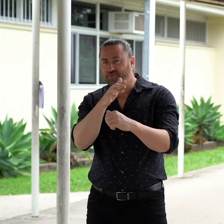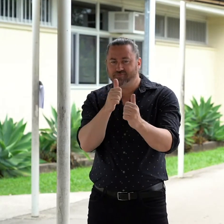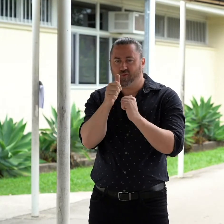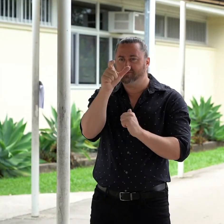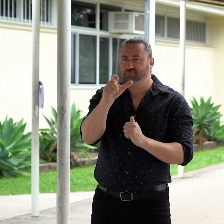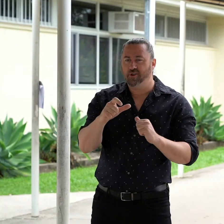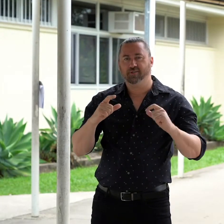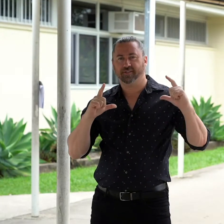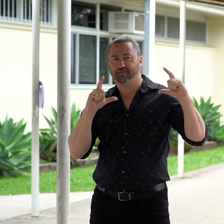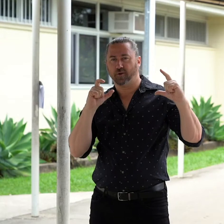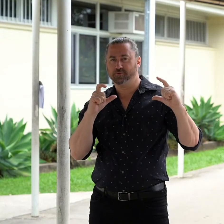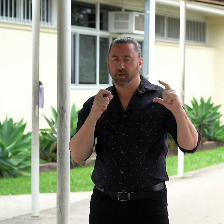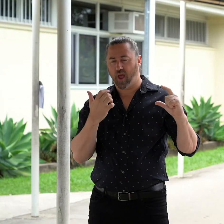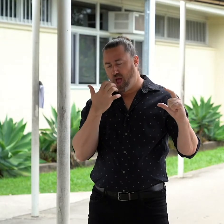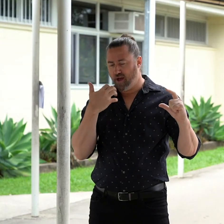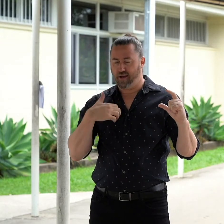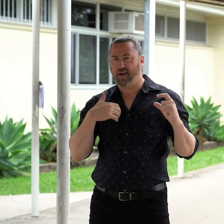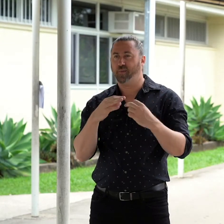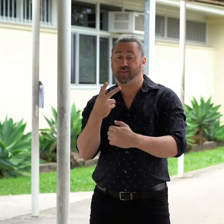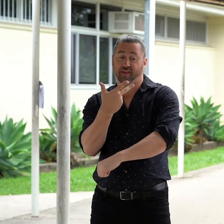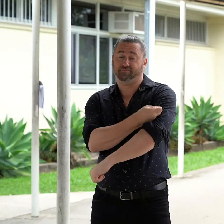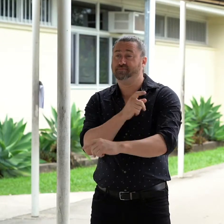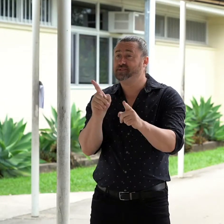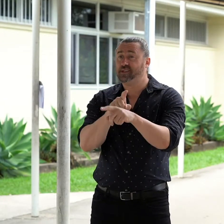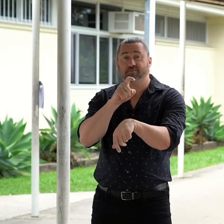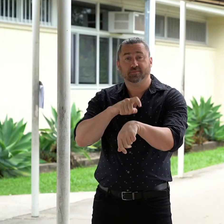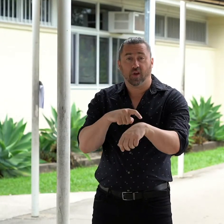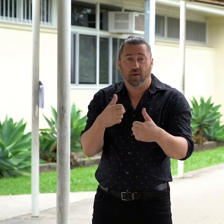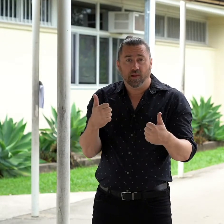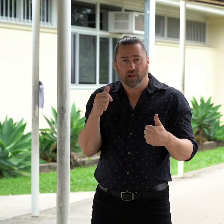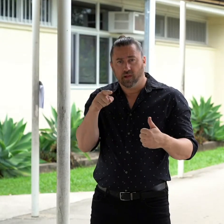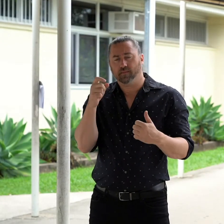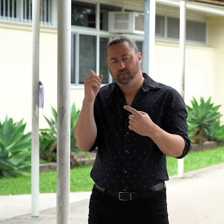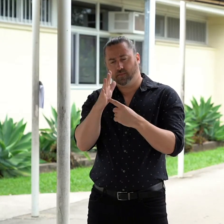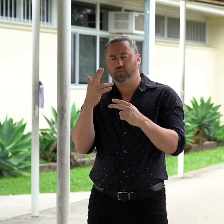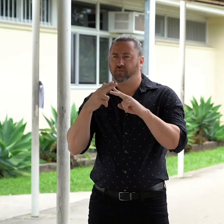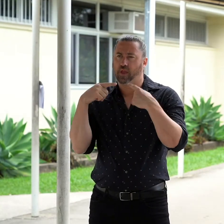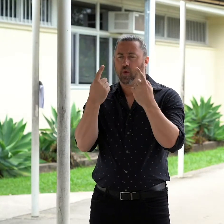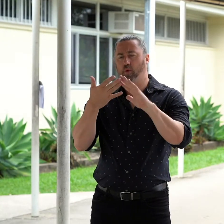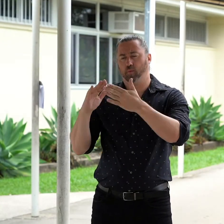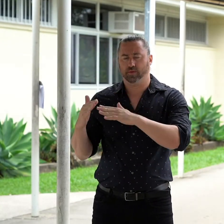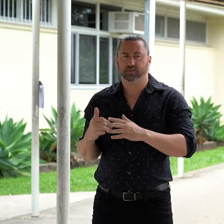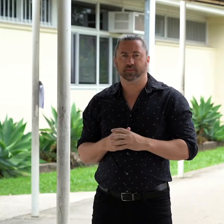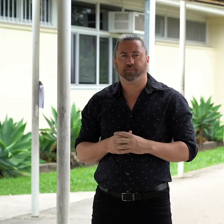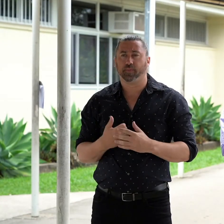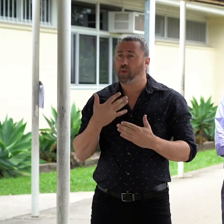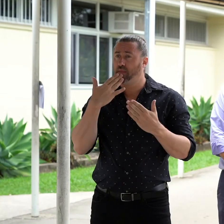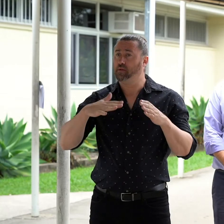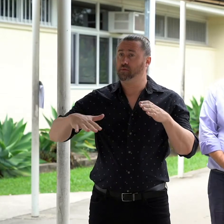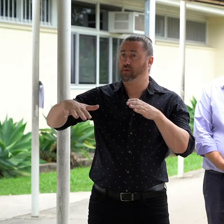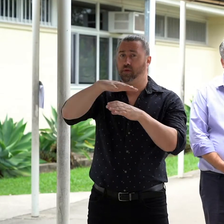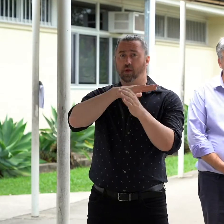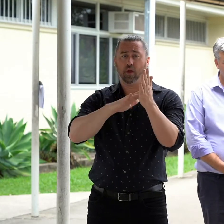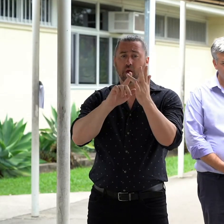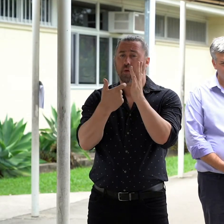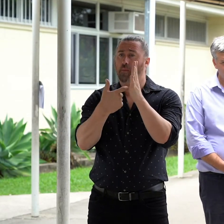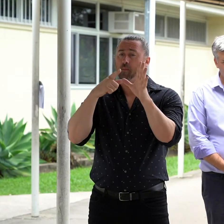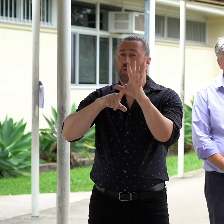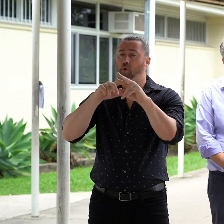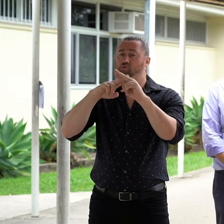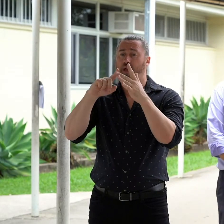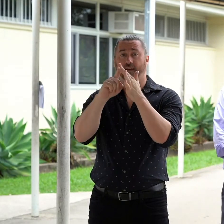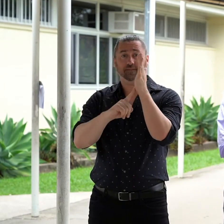a jab. Because we know it will keep everyone safe. And I want to give a shout out to the community here at Morayfield because they've